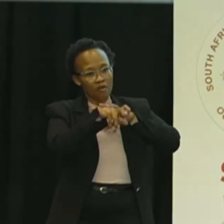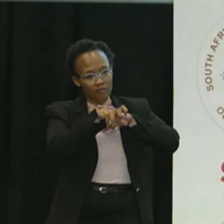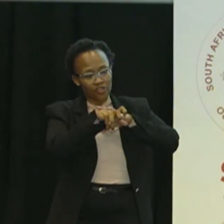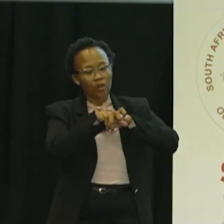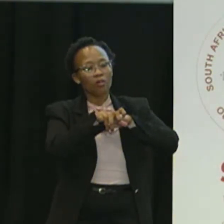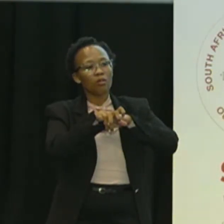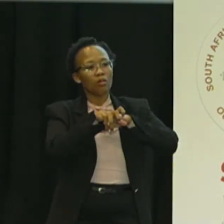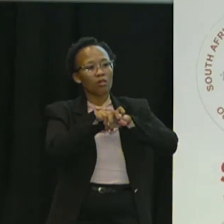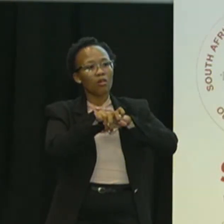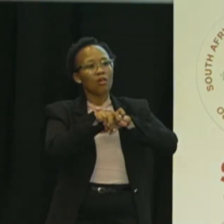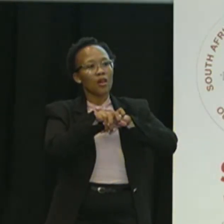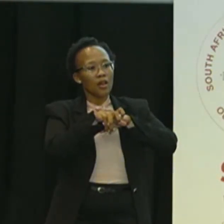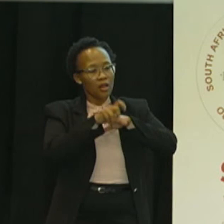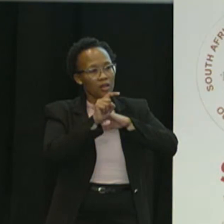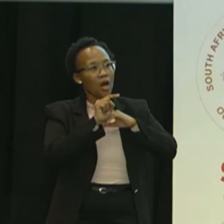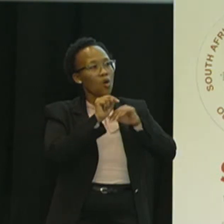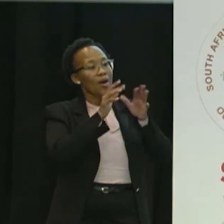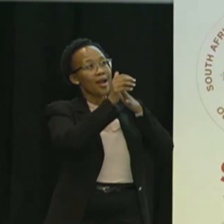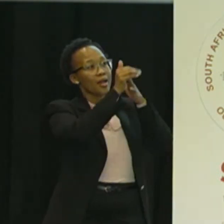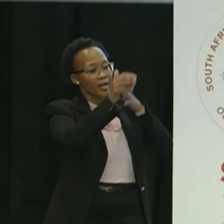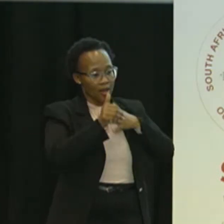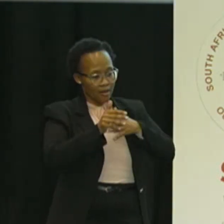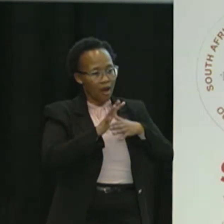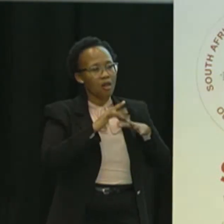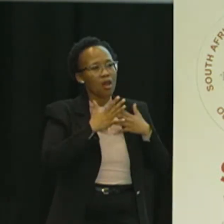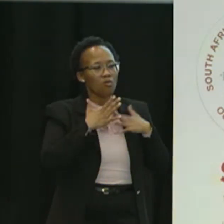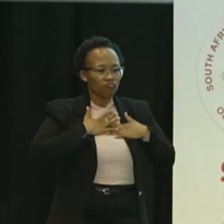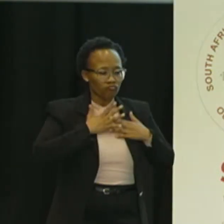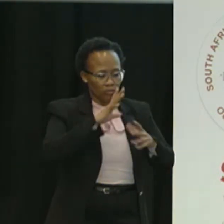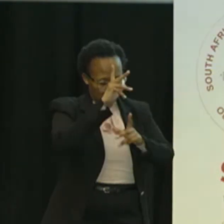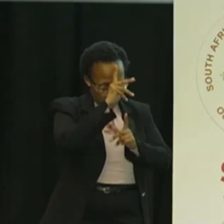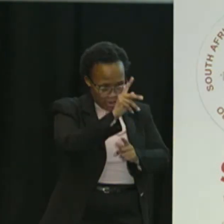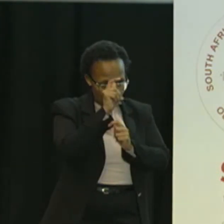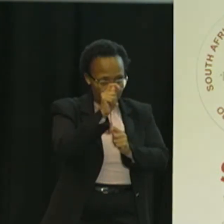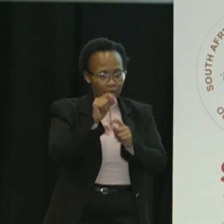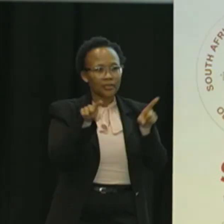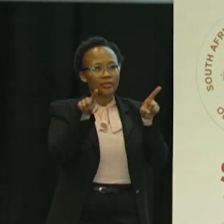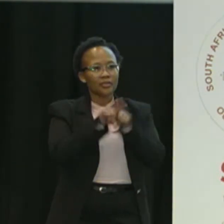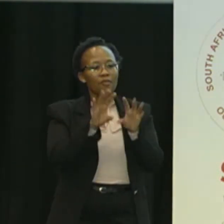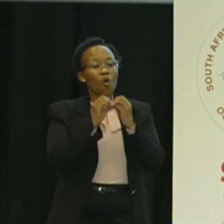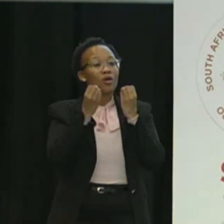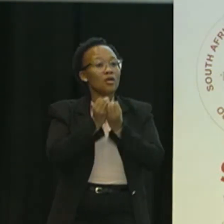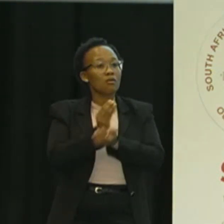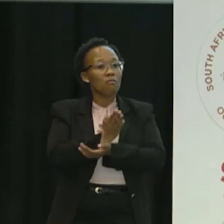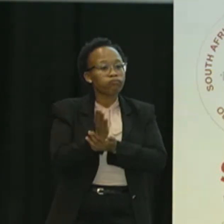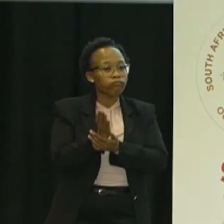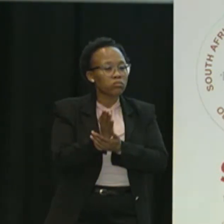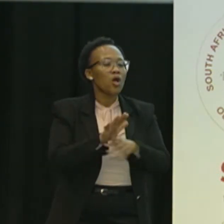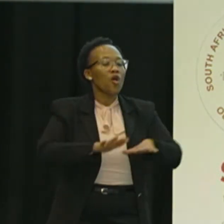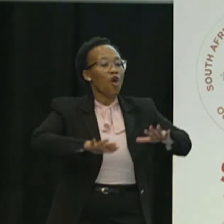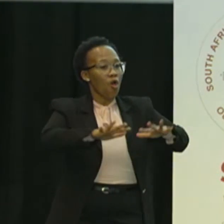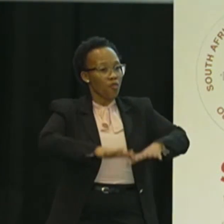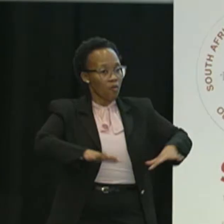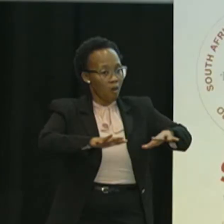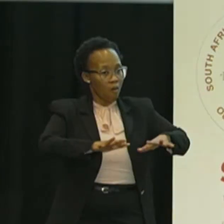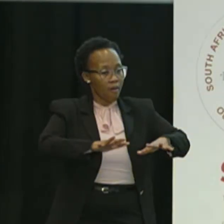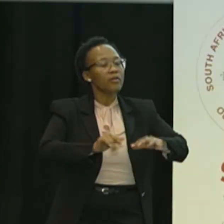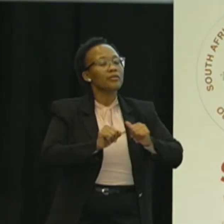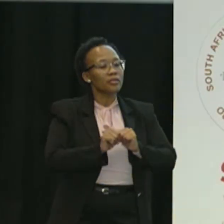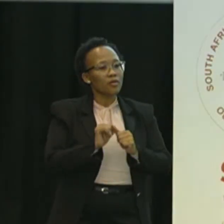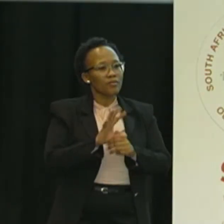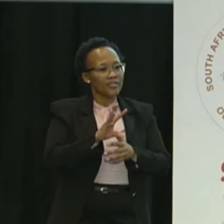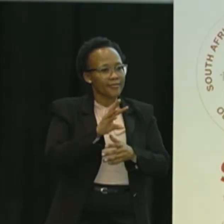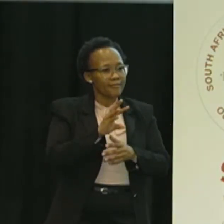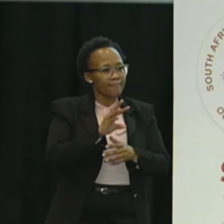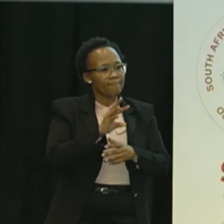that are in our midst, but also the organizations on the ground that are present in this in this session. I know from